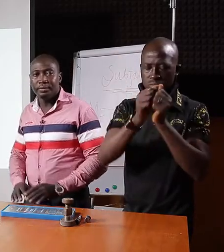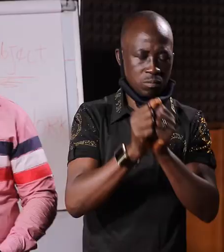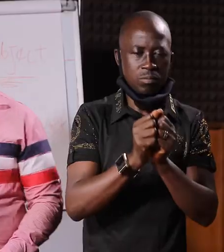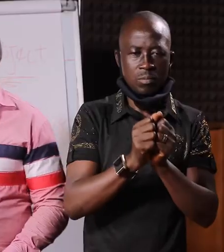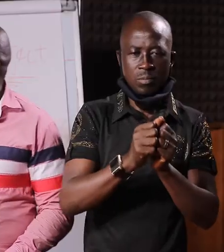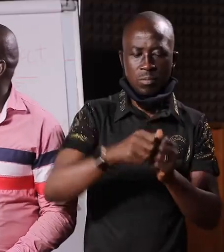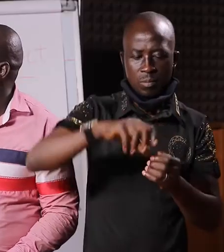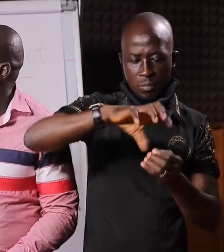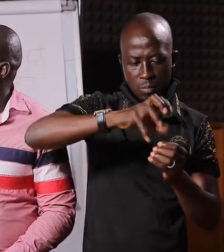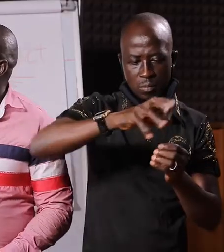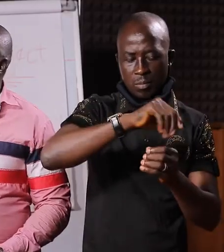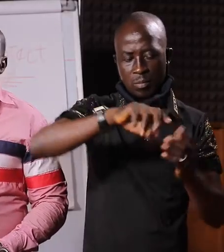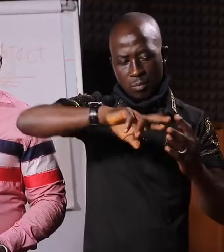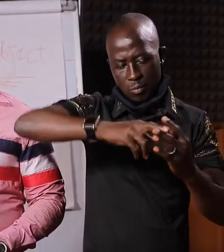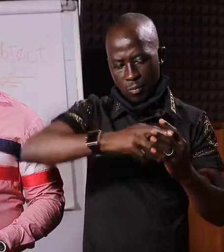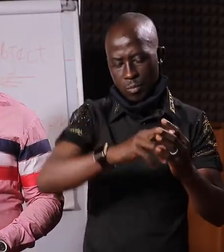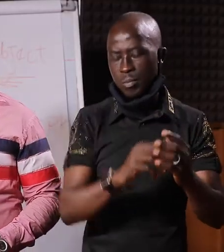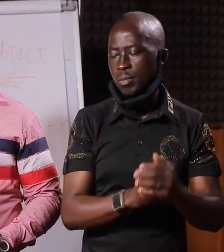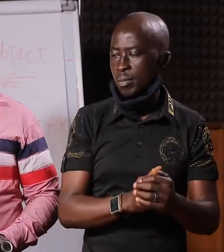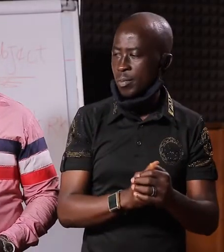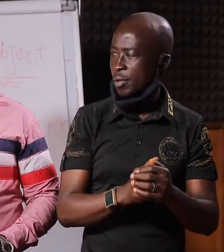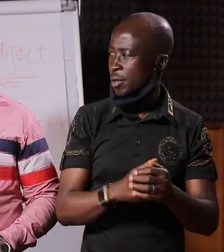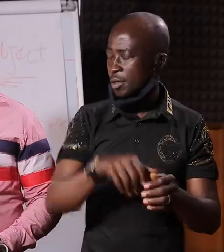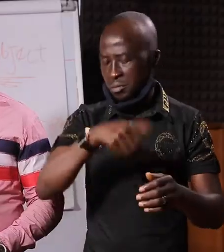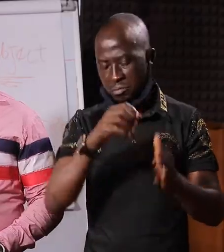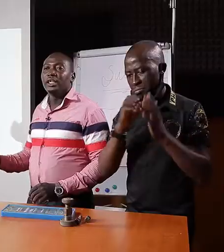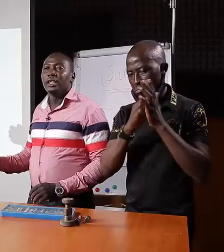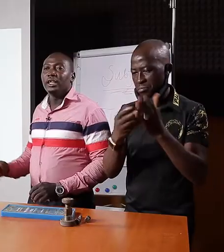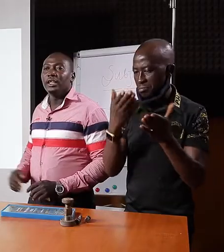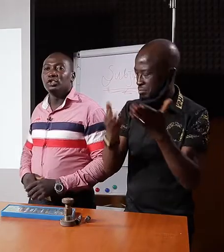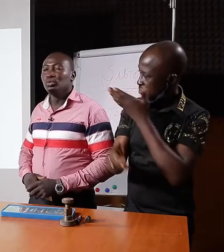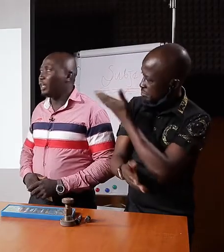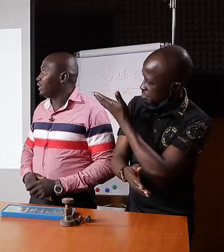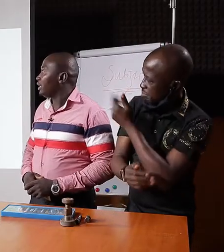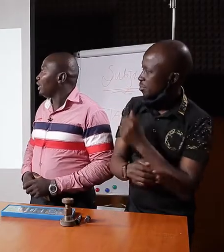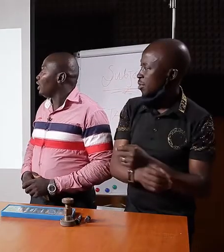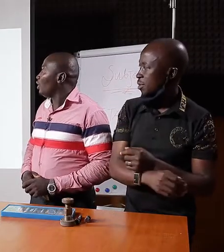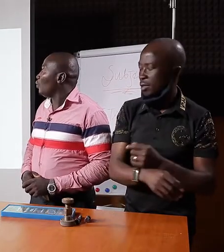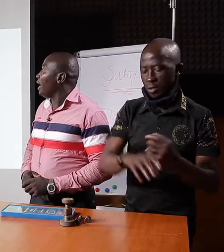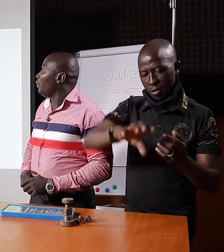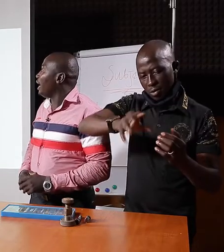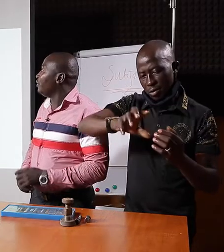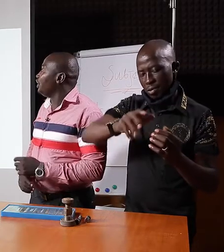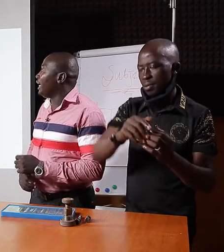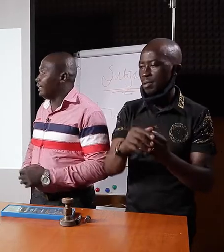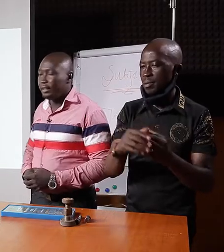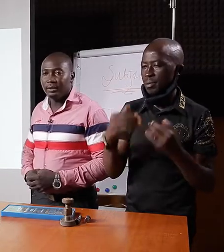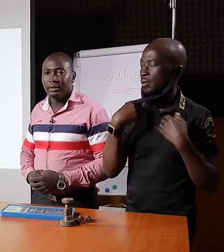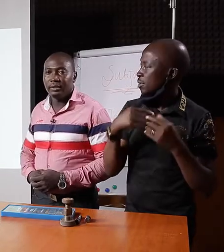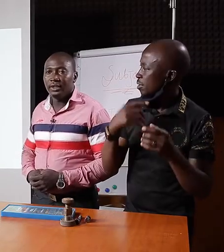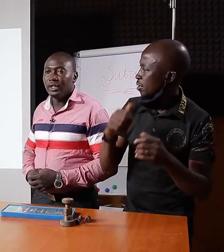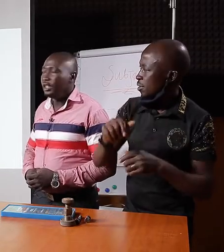nut. Now we also have an example of the screw thread, where we have the jar